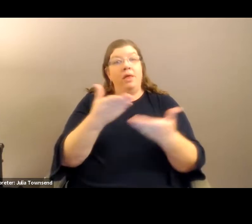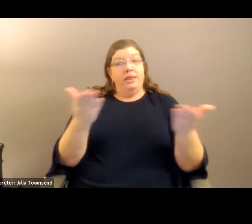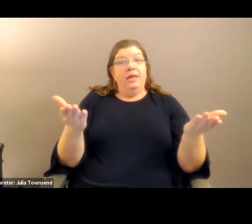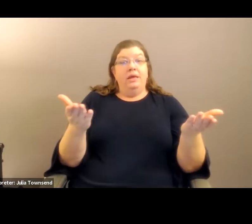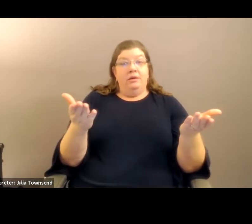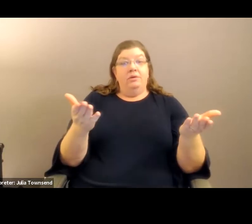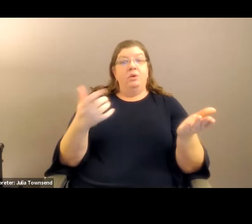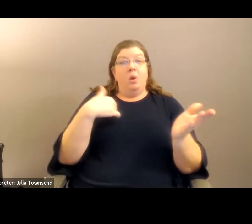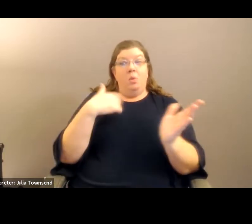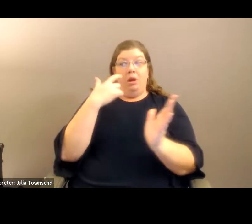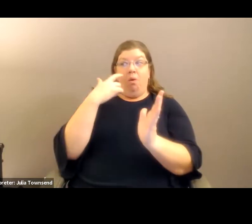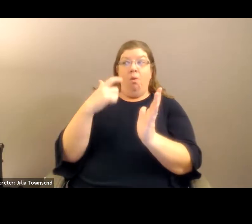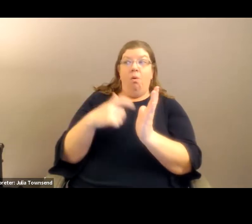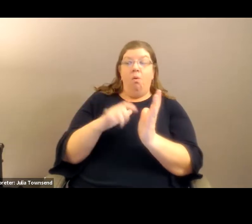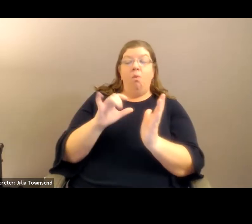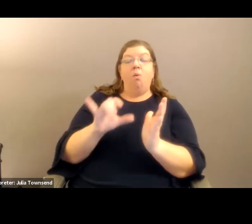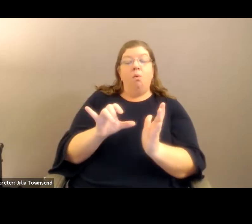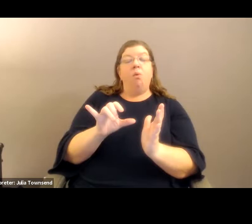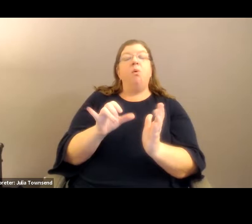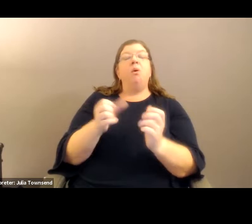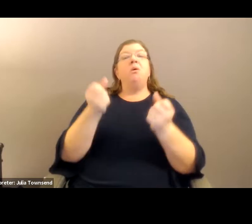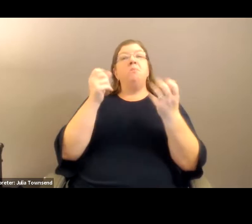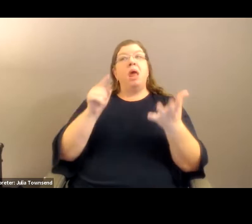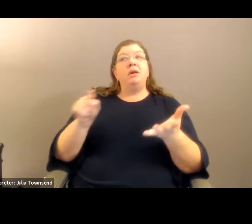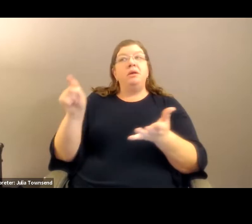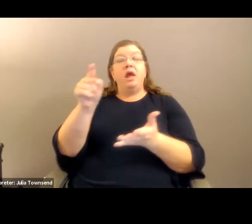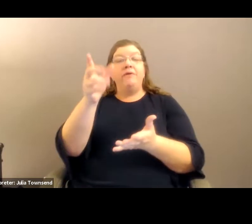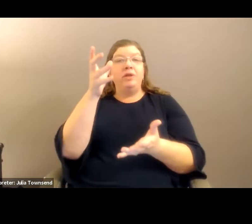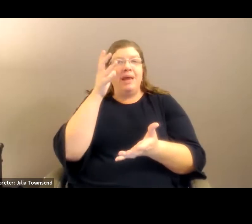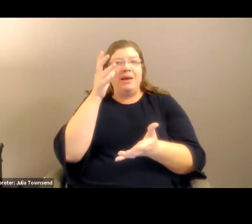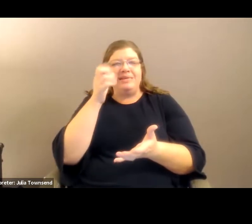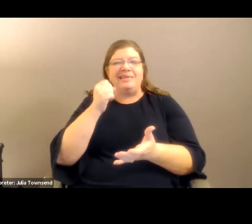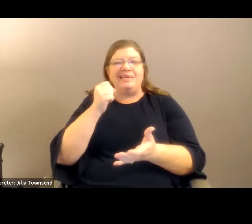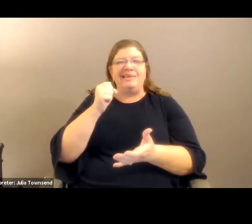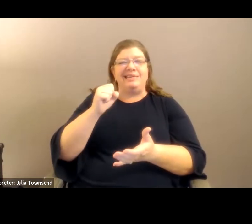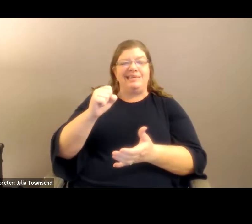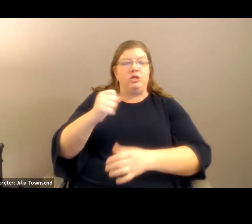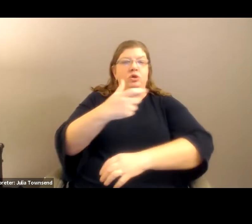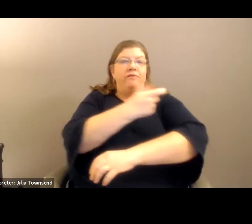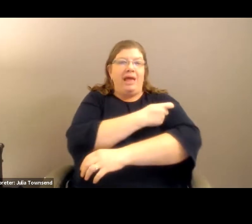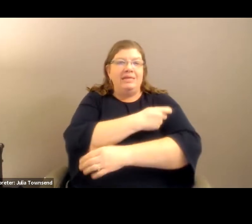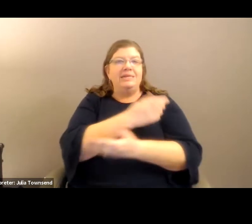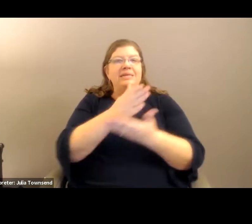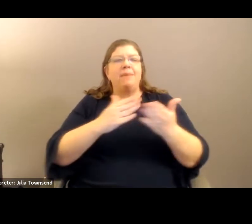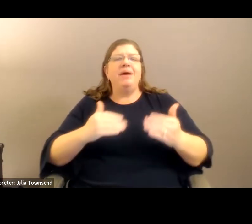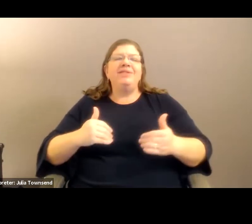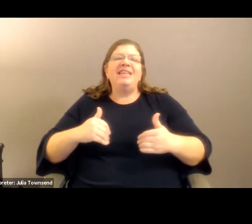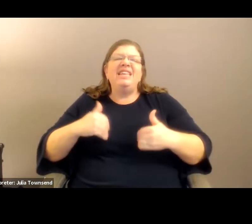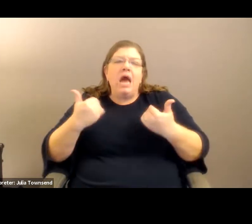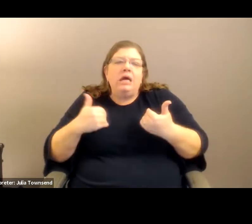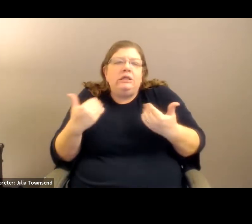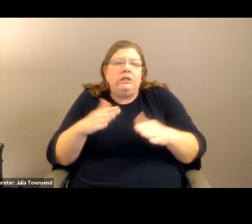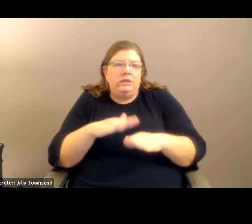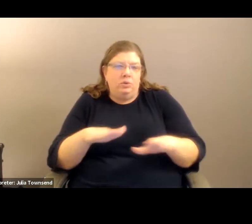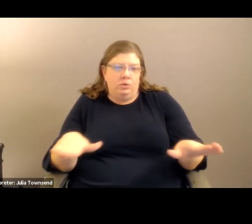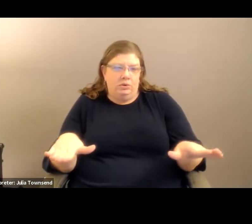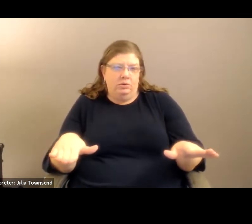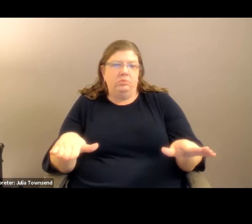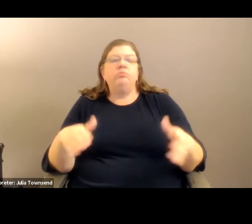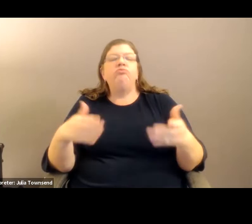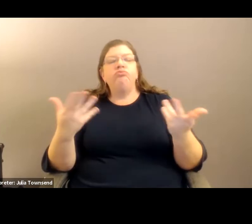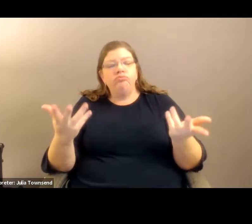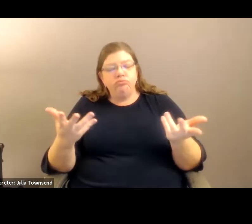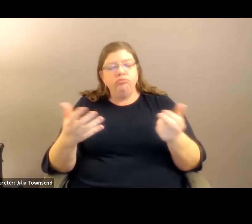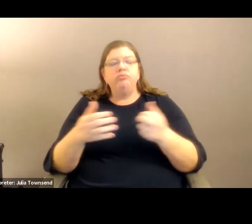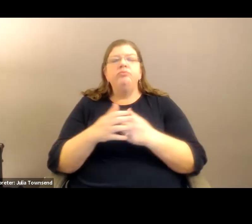we're taking note is that many of the parents are hesitant to vaccinate some of our younger students, so